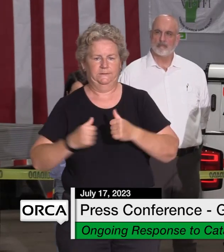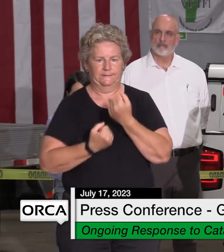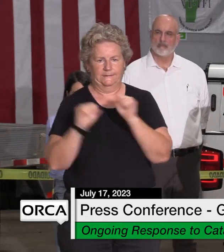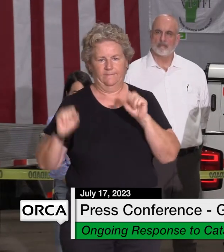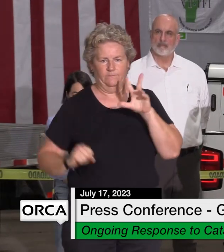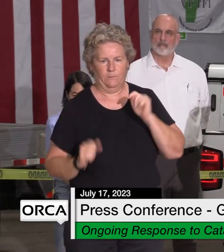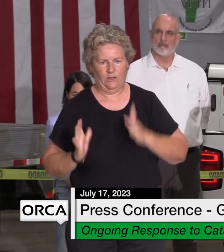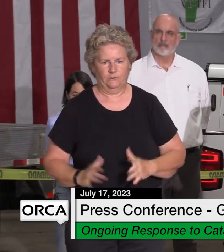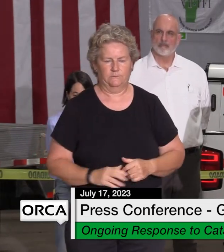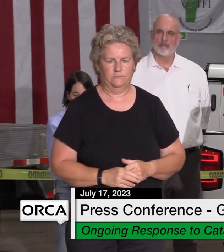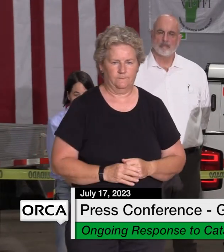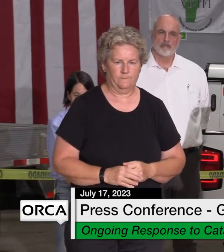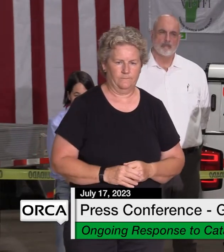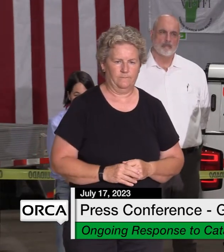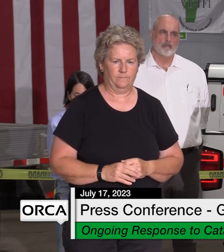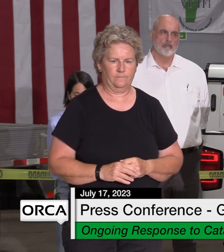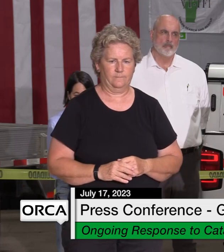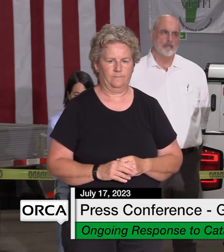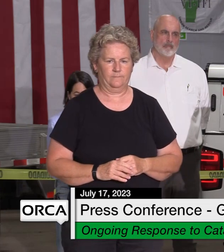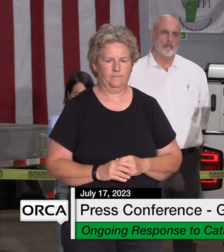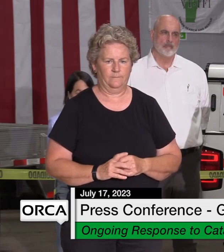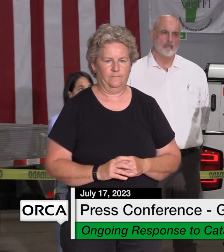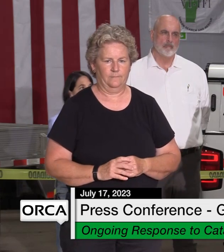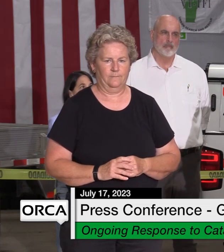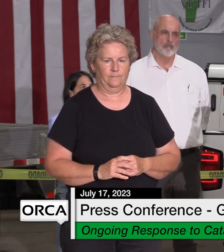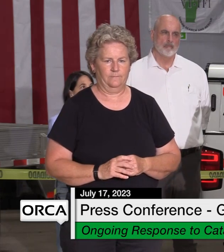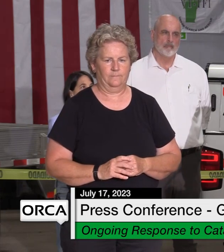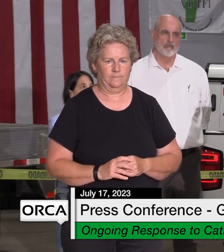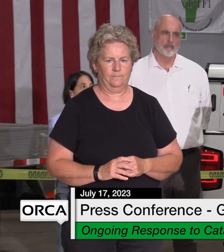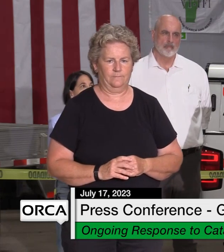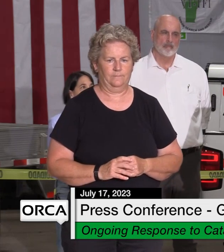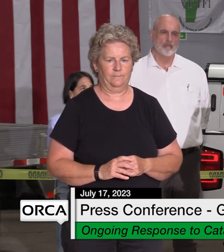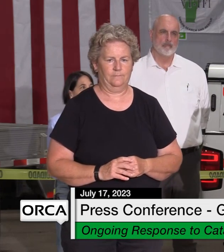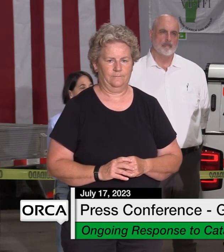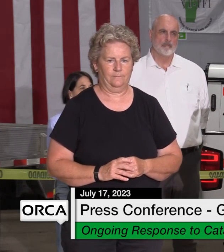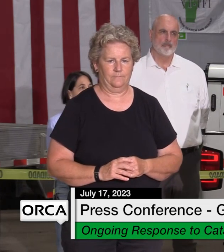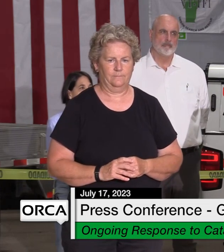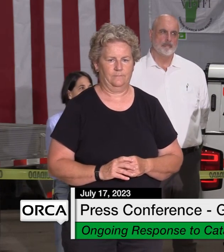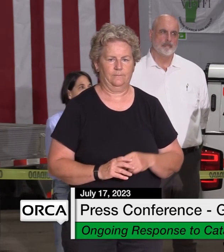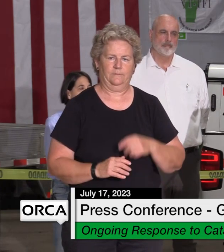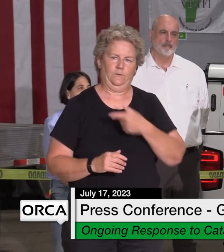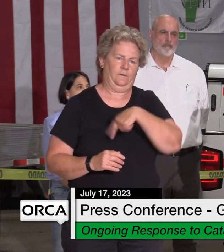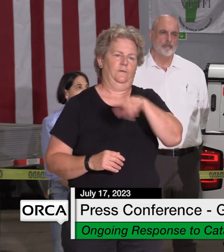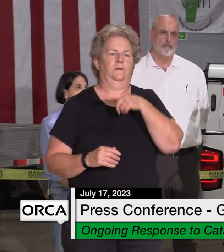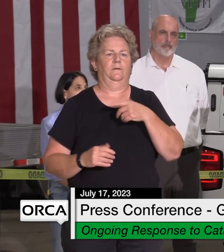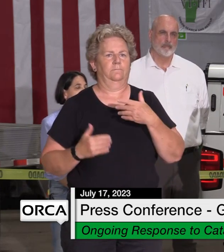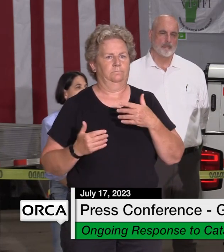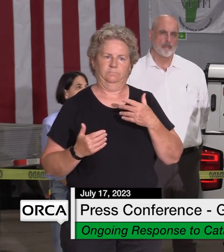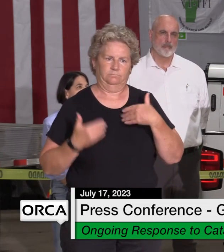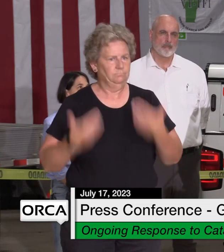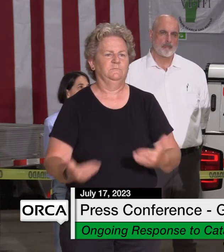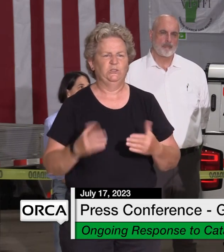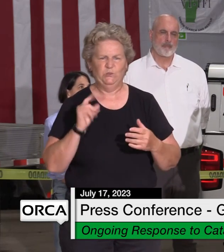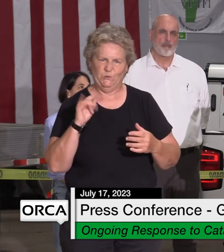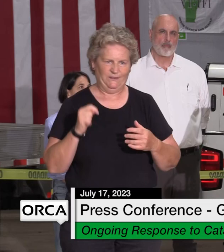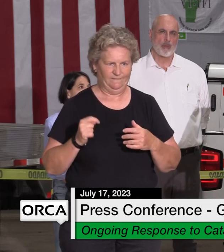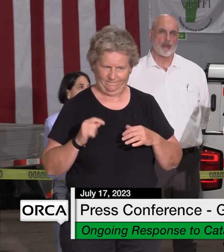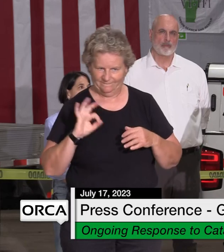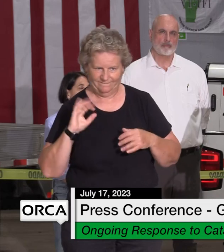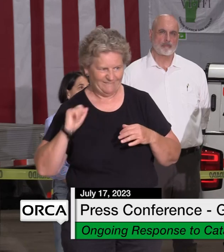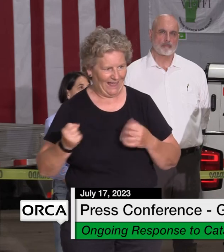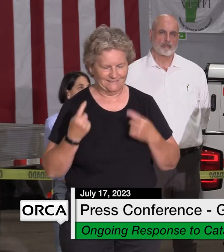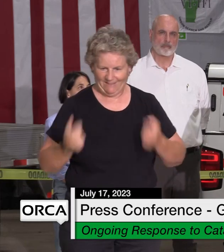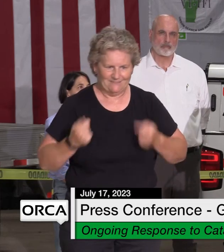seen cooperation across various lines that can sometimes get in the way of getting good work done. I've seen people working